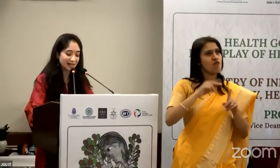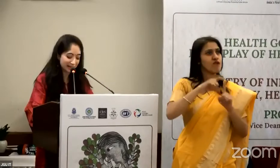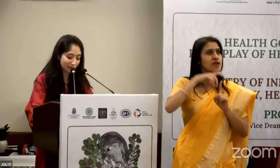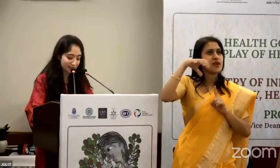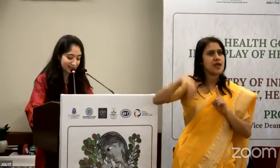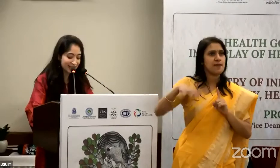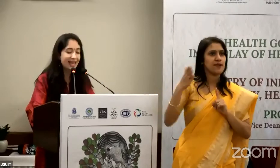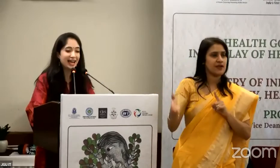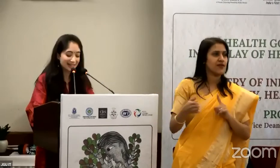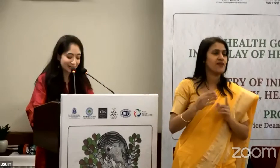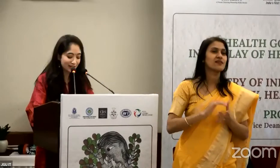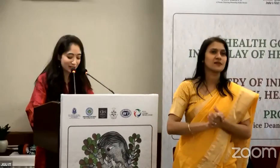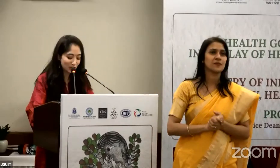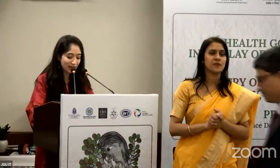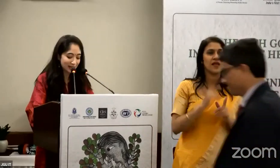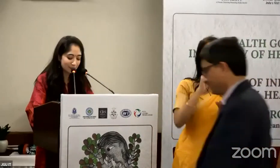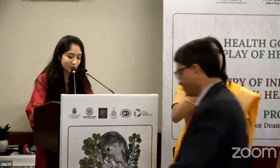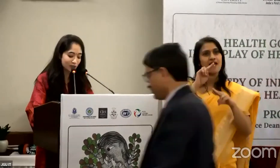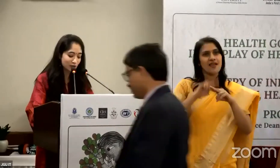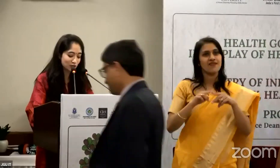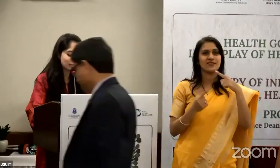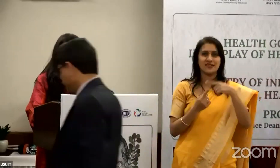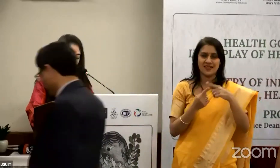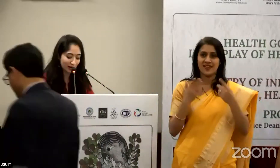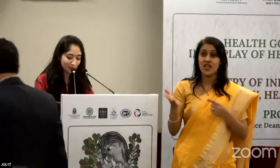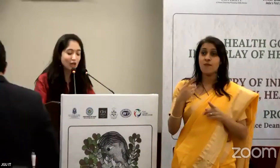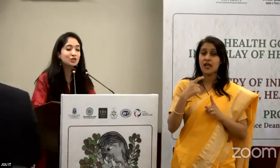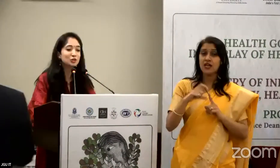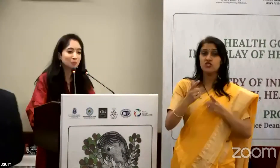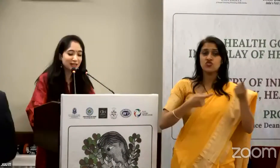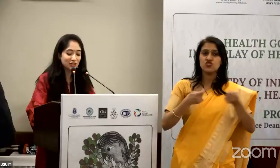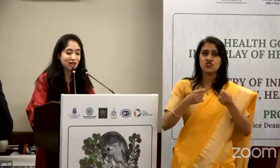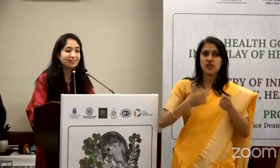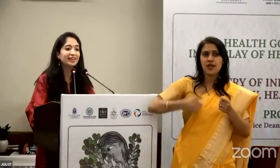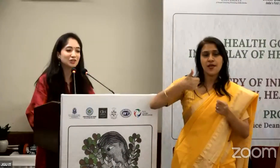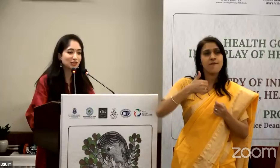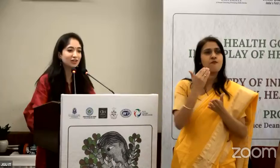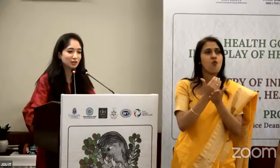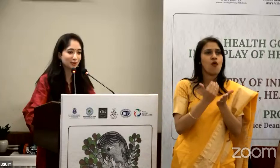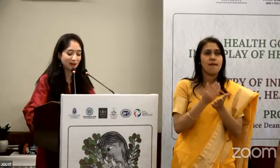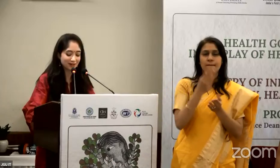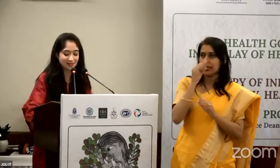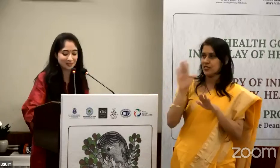Law, IIFT, and India Chair, WTO Chairs Program, to please share the